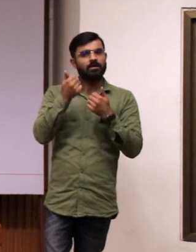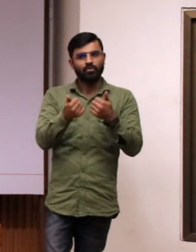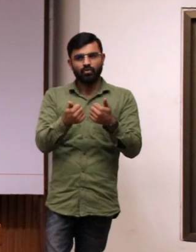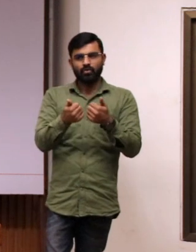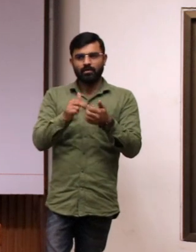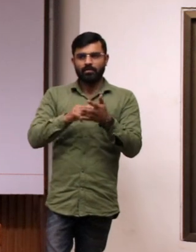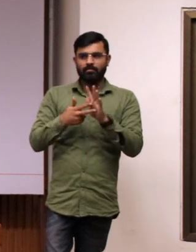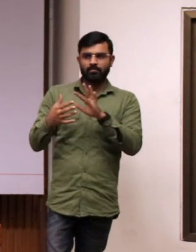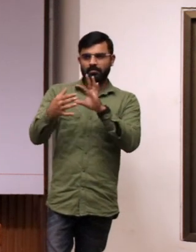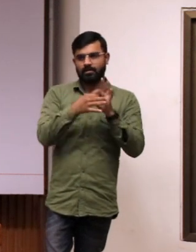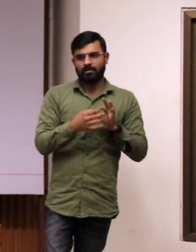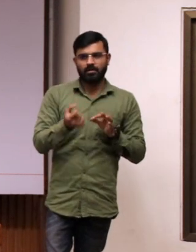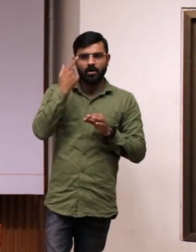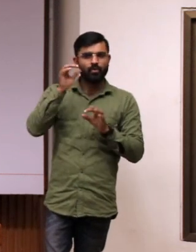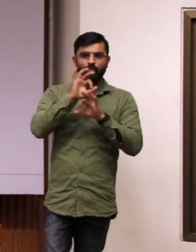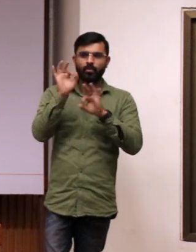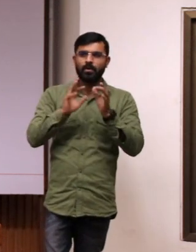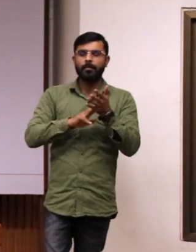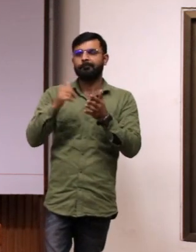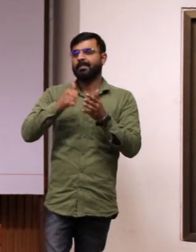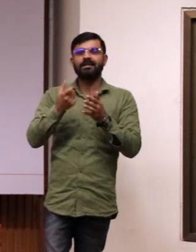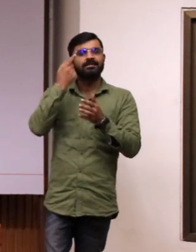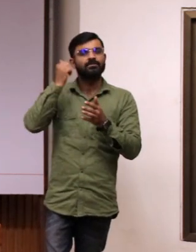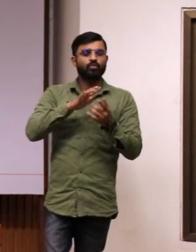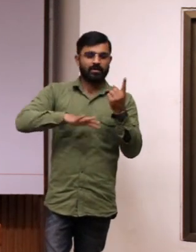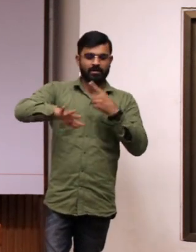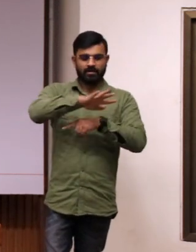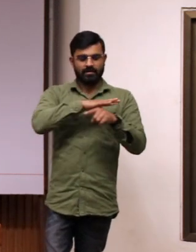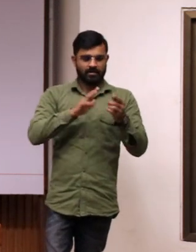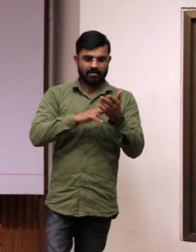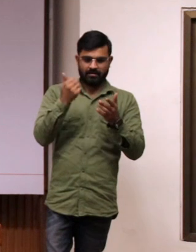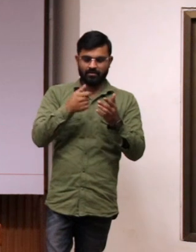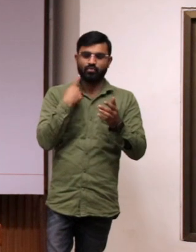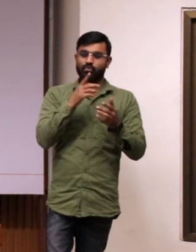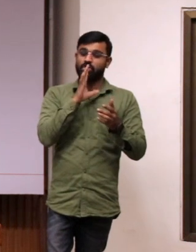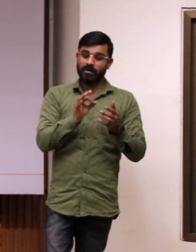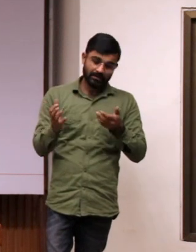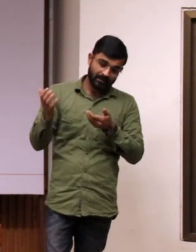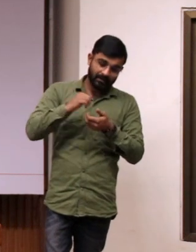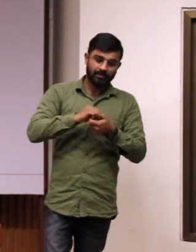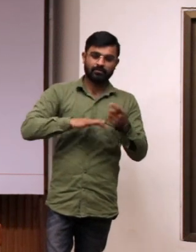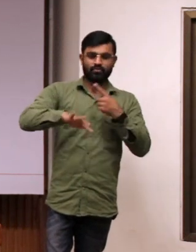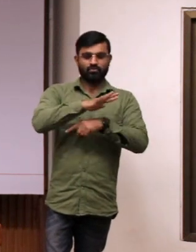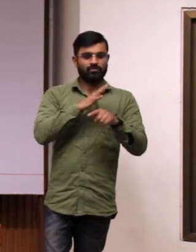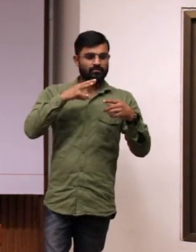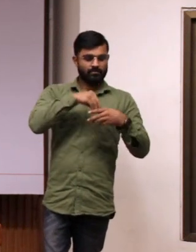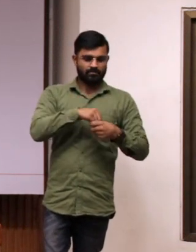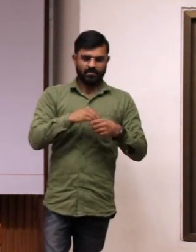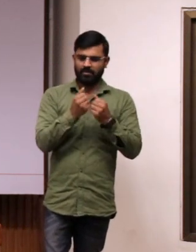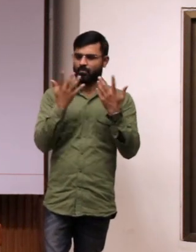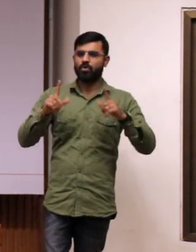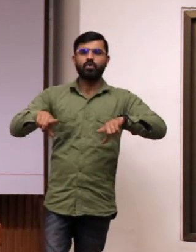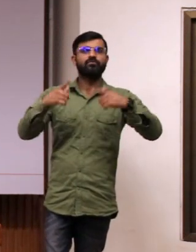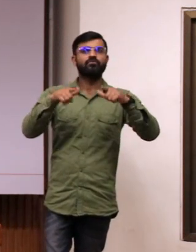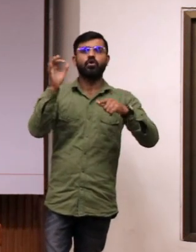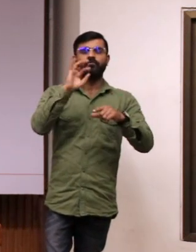It's not the bureaucrats don't understand this. It's not the minister don't understand. Now we have environment minister who is like actually environmentalist. And most of the forest